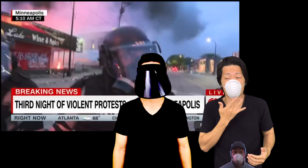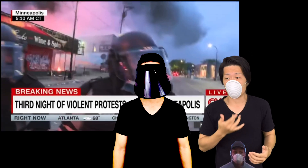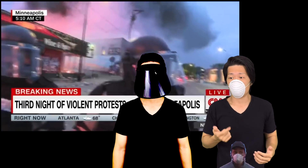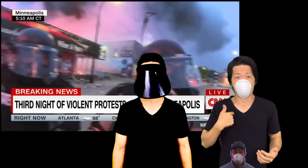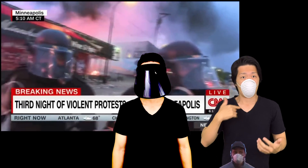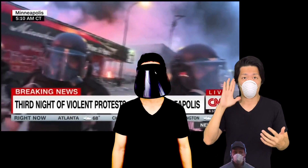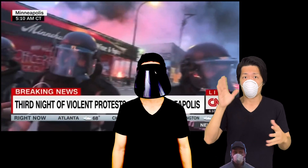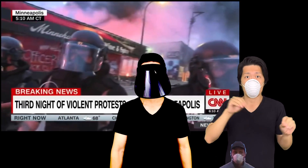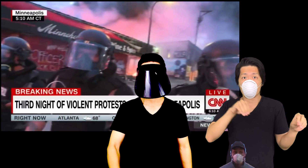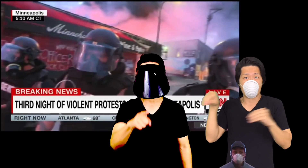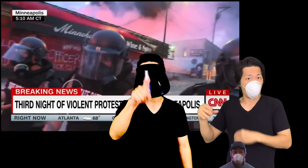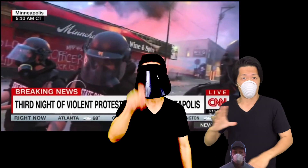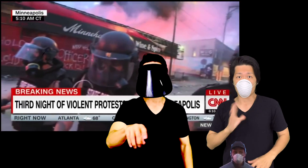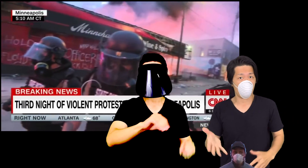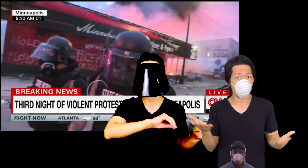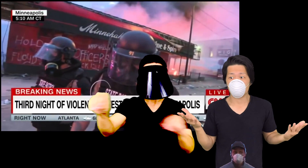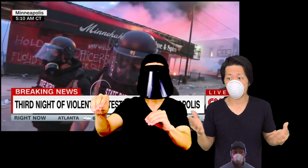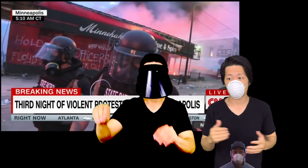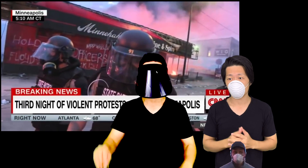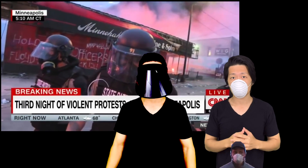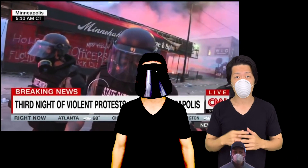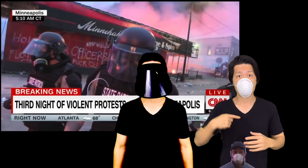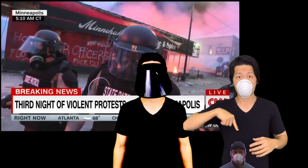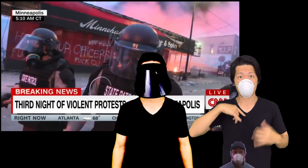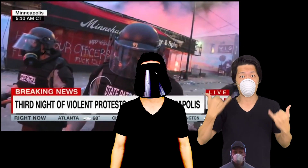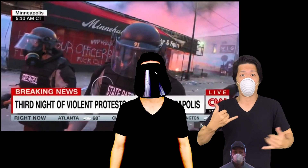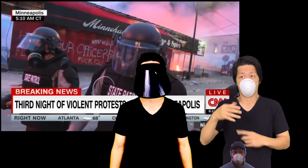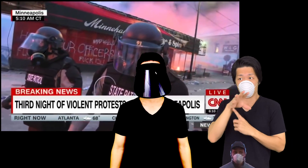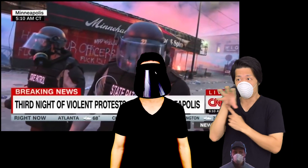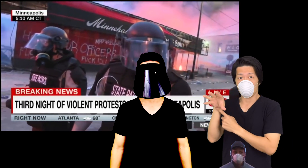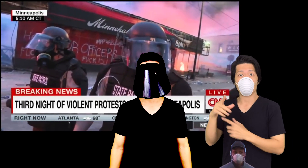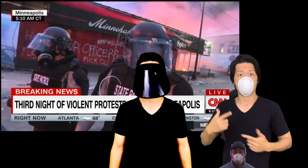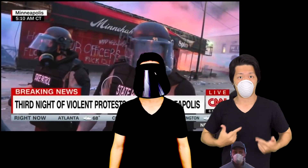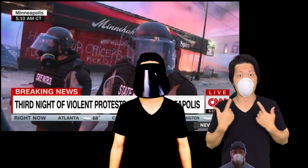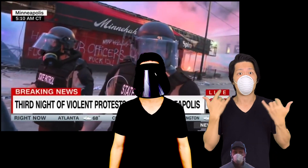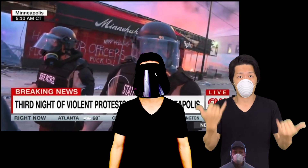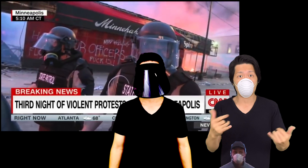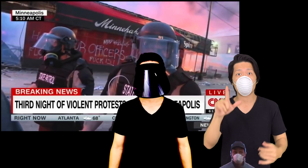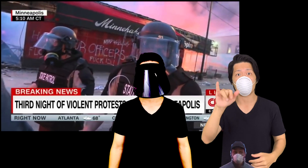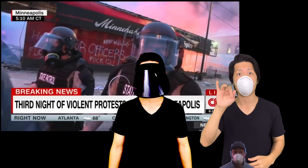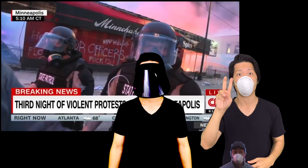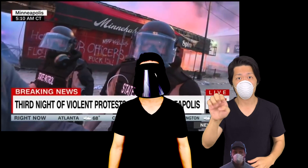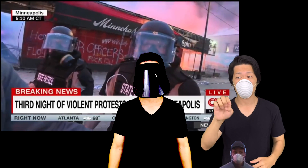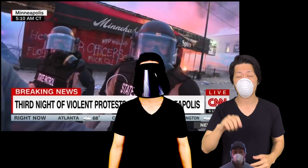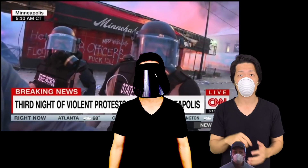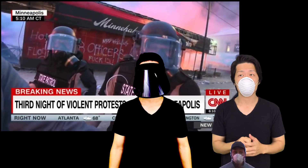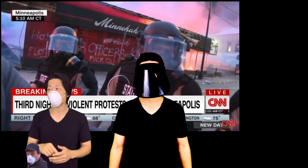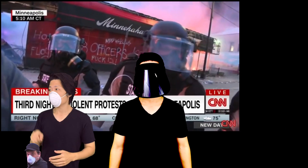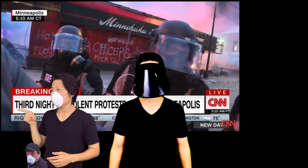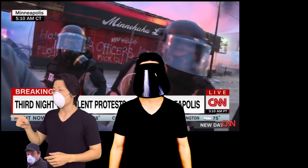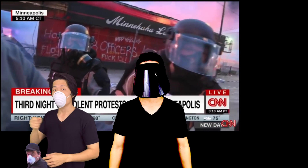like. We can move back to where you'd like here. We are live on the air at the moment.